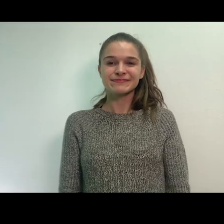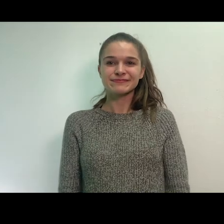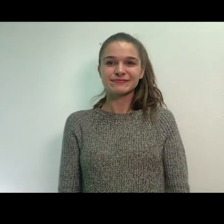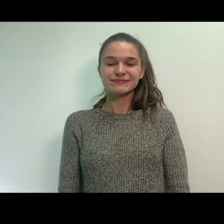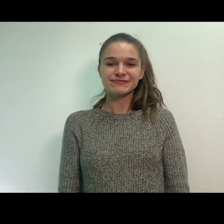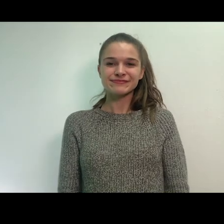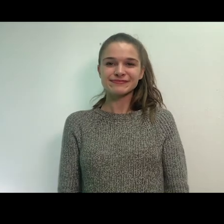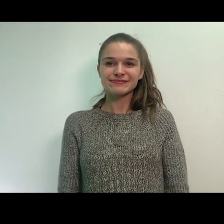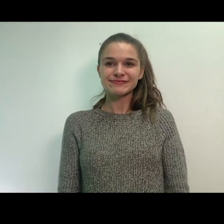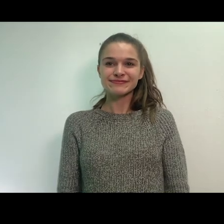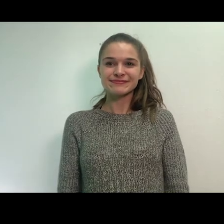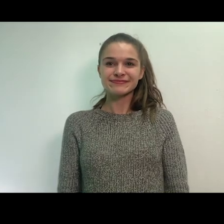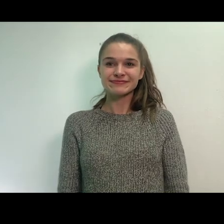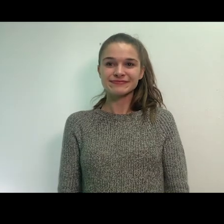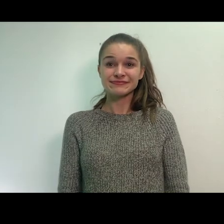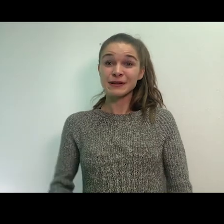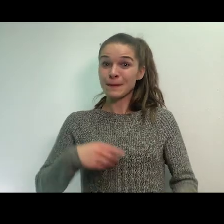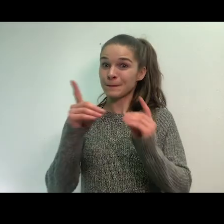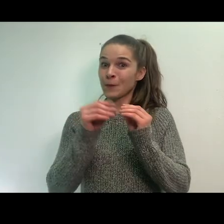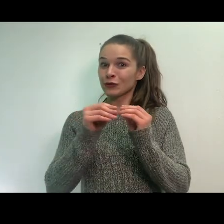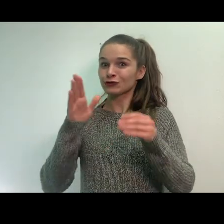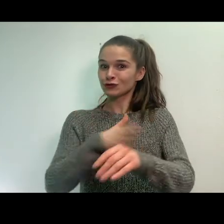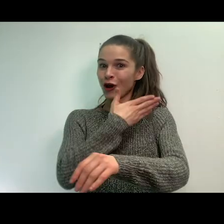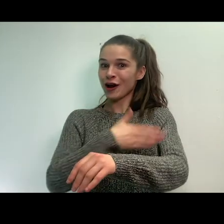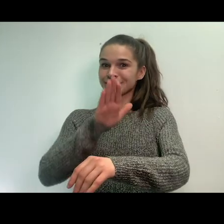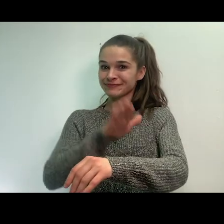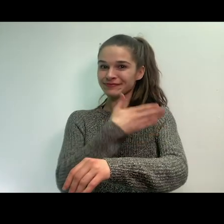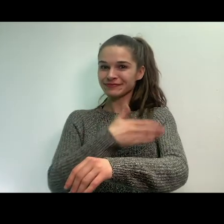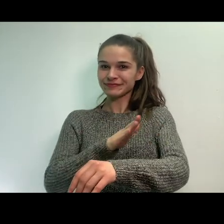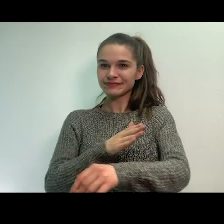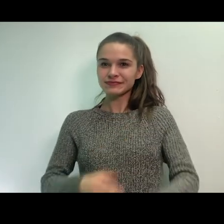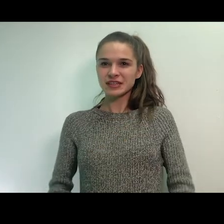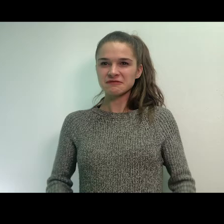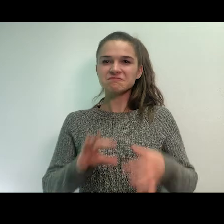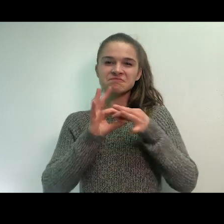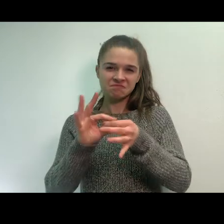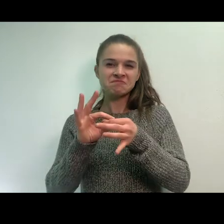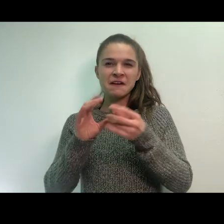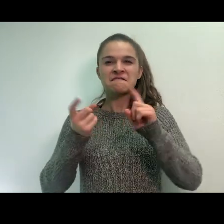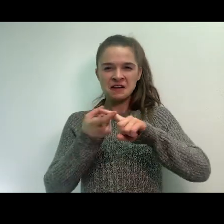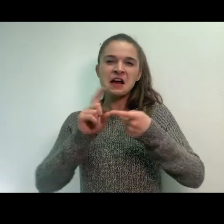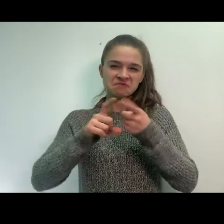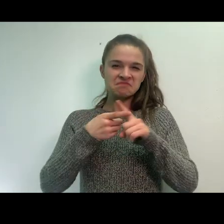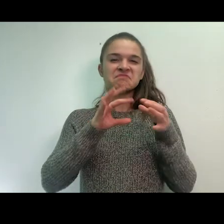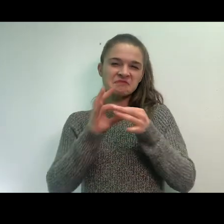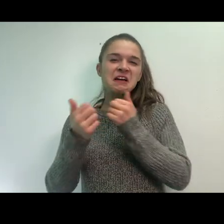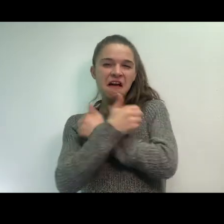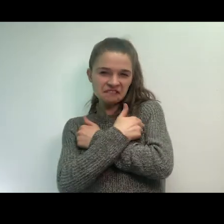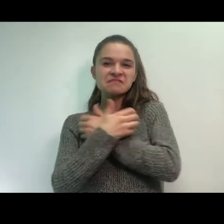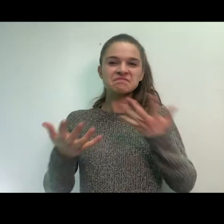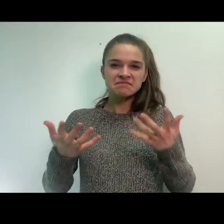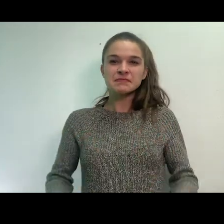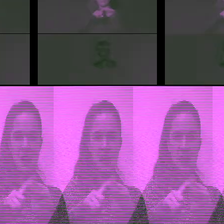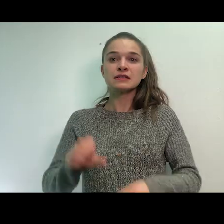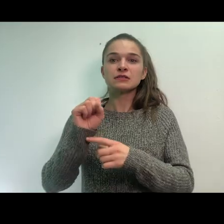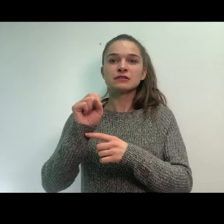And I have one more song I wanted to sing with you today, which is kind of about friendship and love. One of my favorites by Sharon Lowson